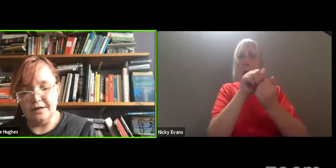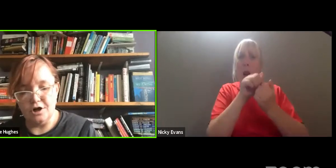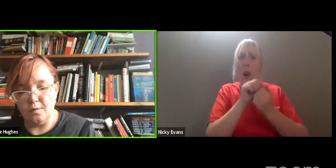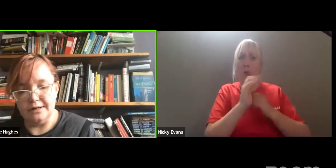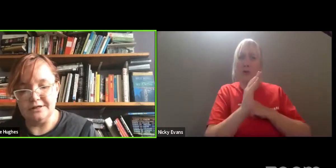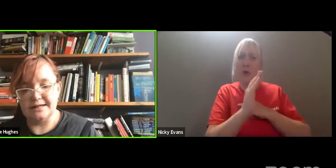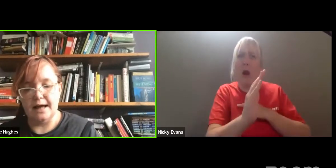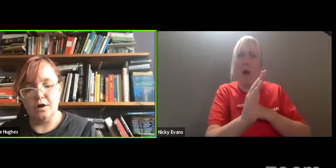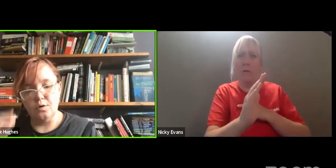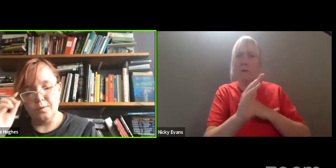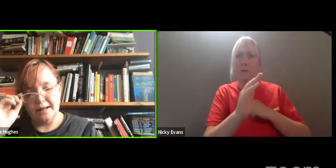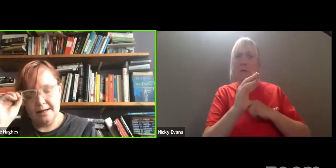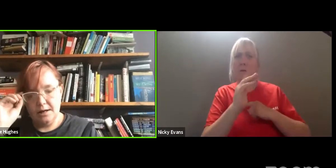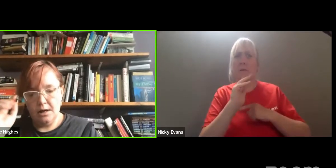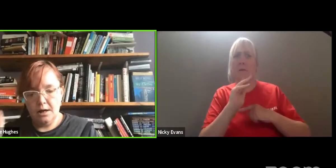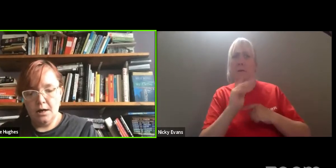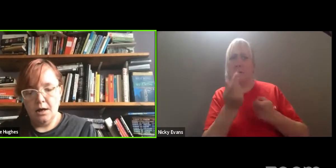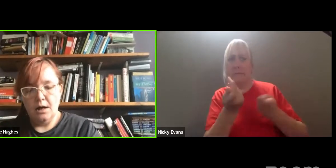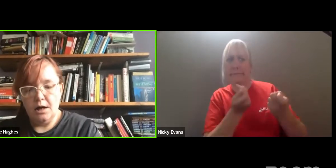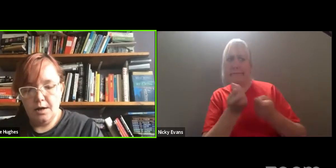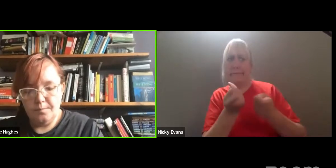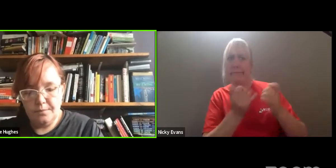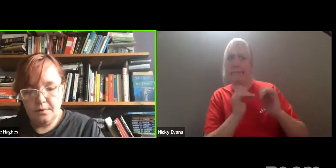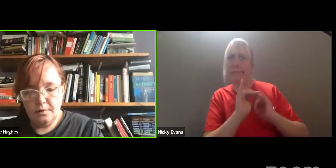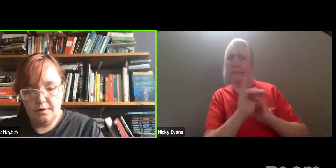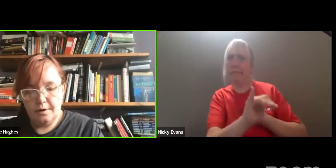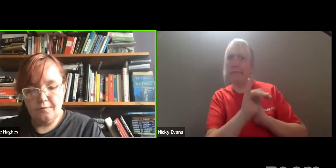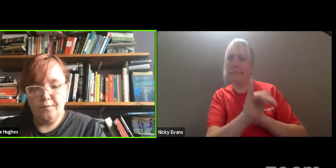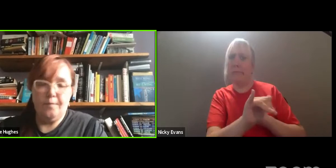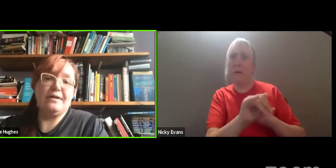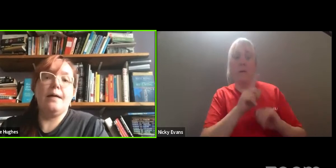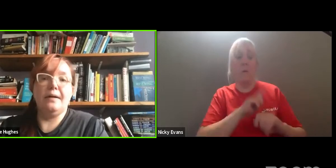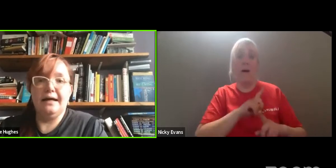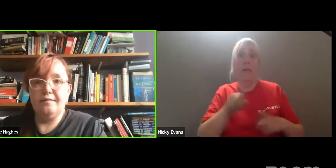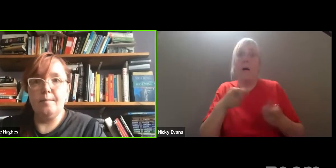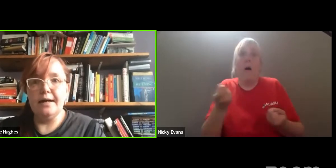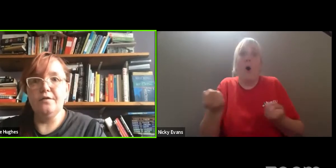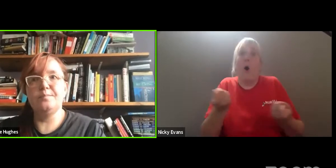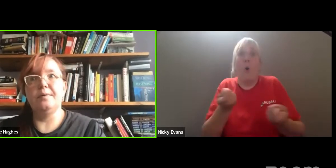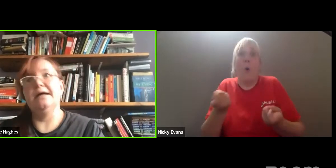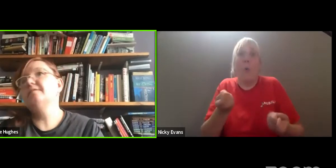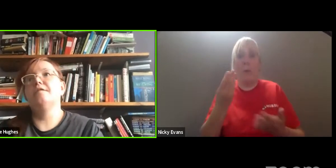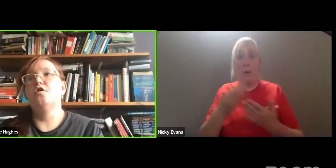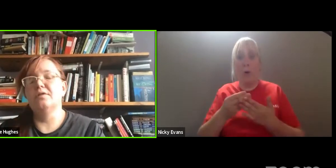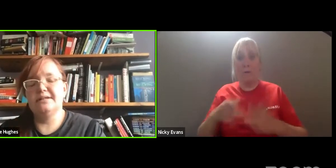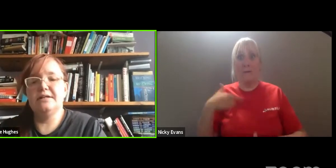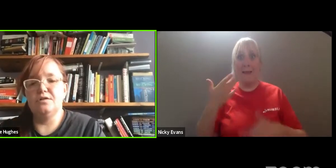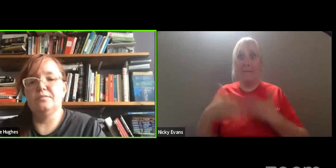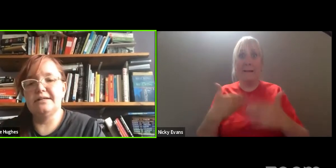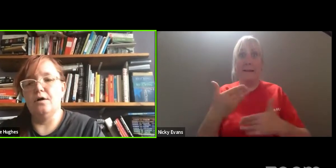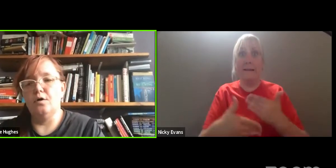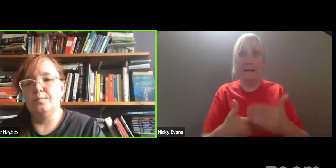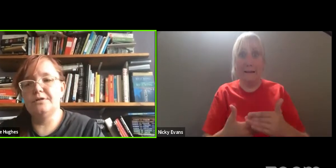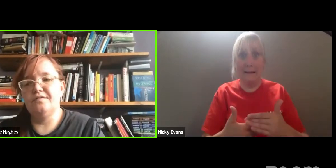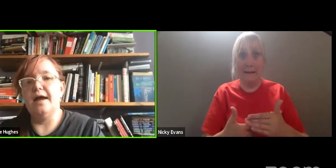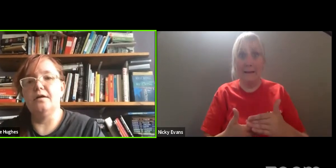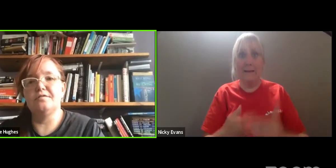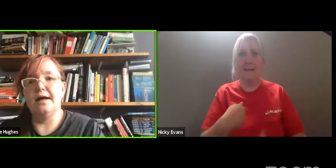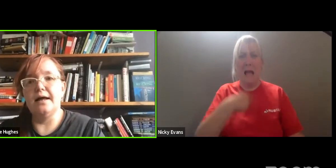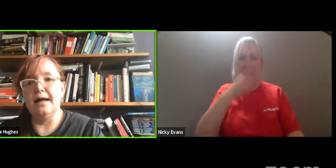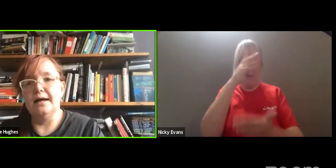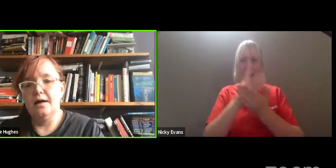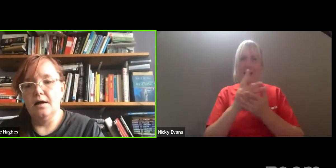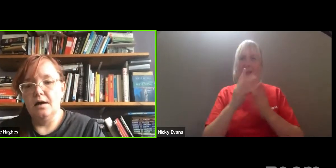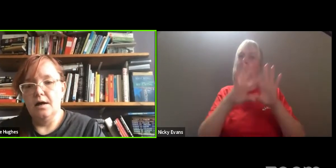of living, and just can't cope with it. As I believe, and many others believe, that the whole system was set up to fail